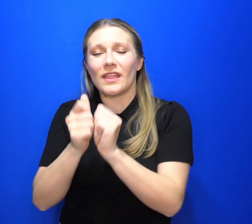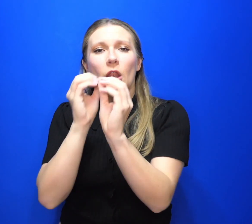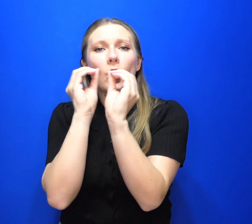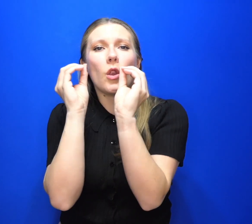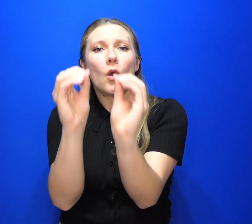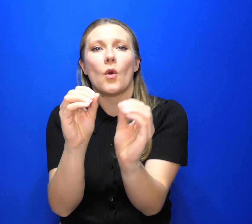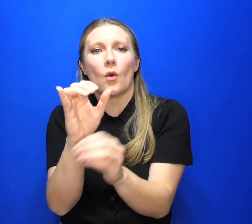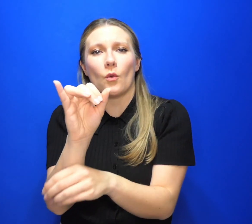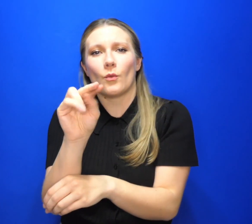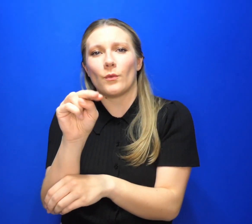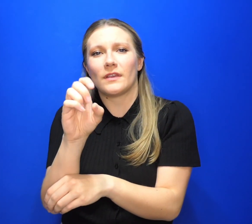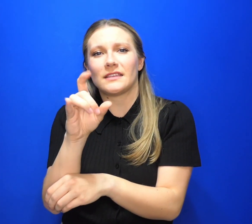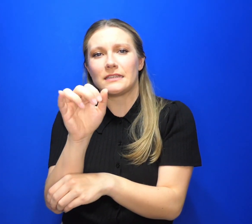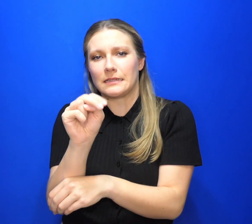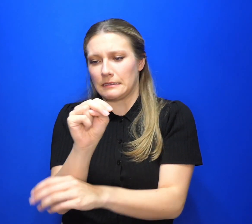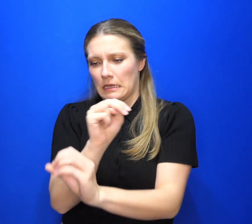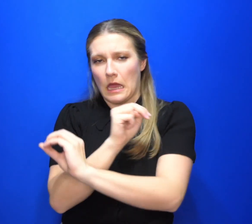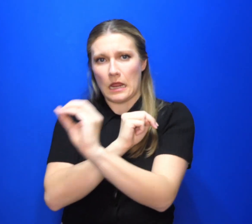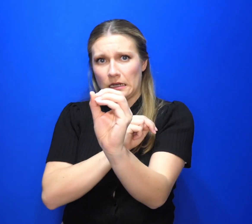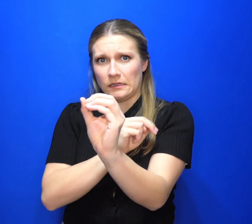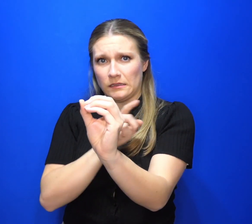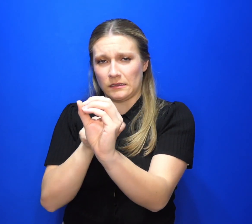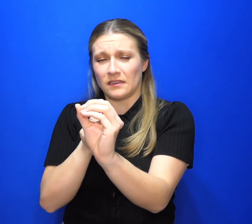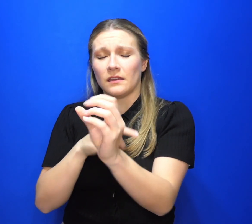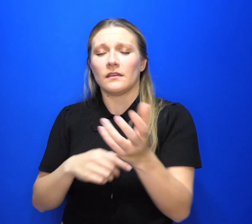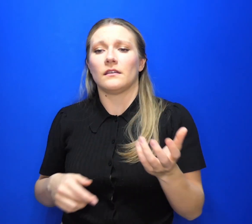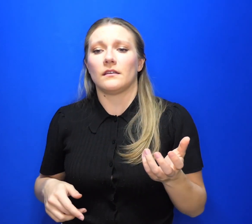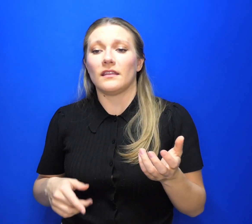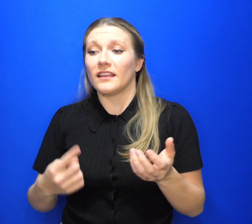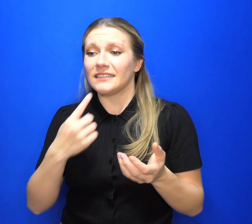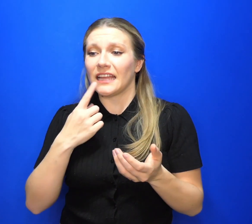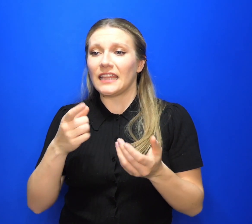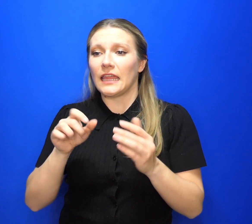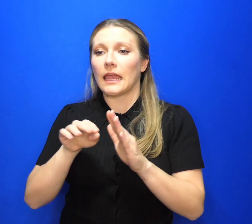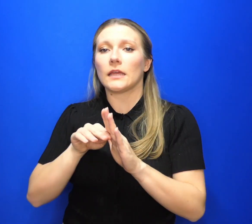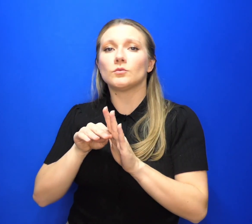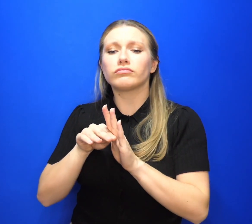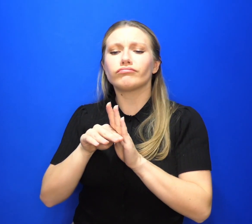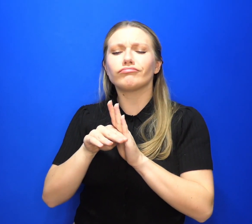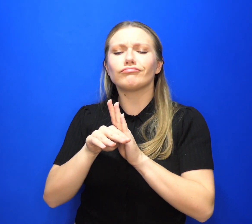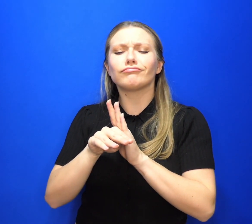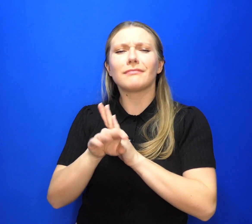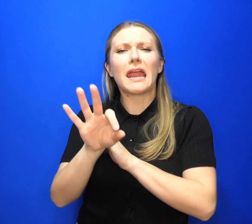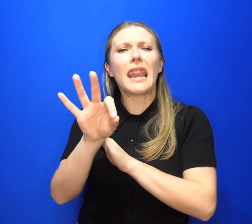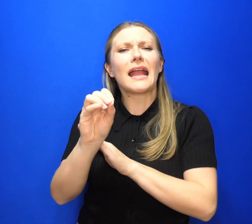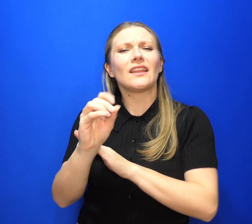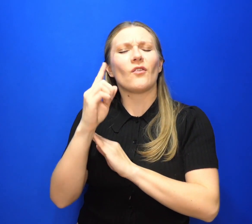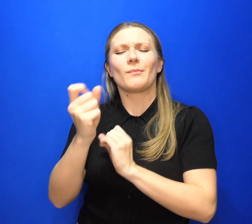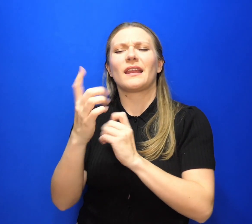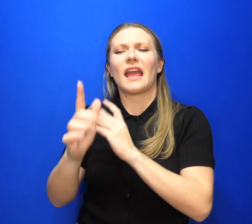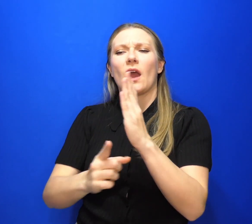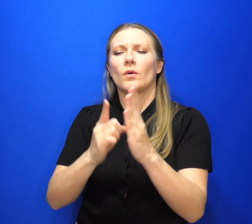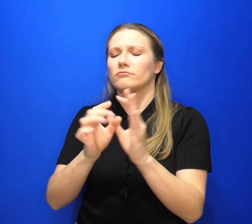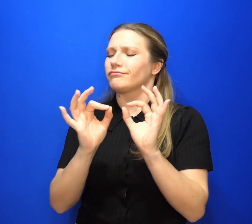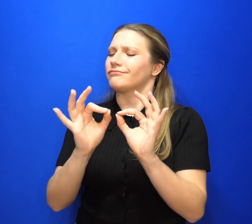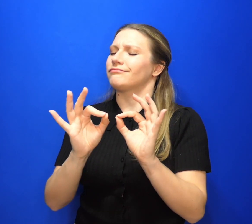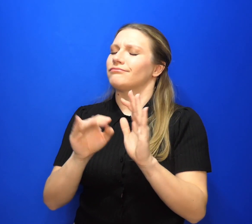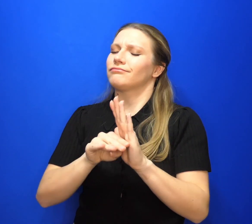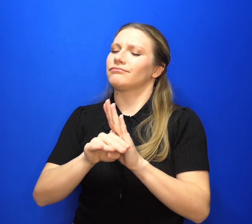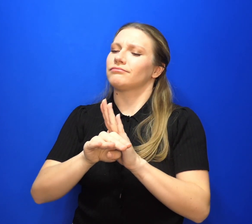he can hover at 90 for hours and then slowly creep down to 70. Now, here's the thing. Isn't this interesting? If